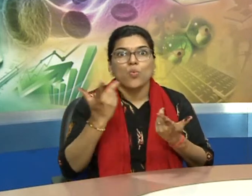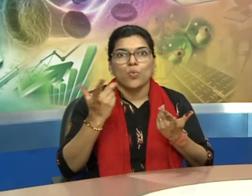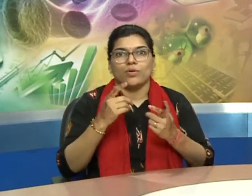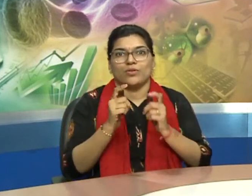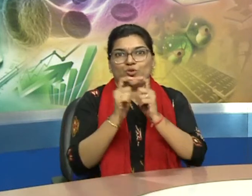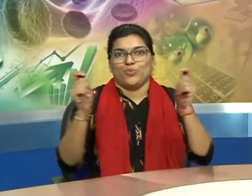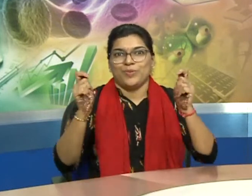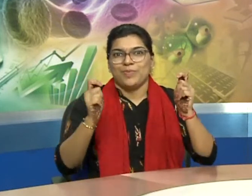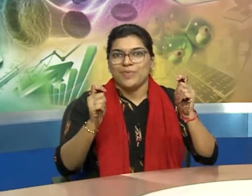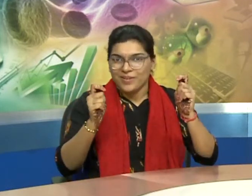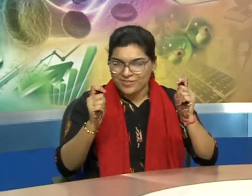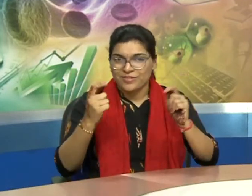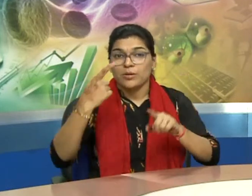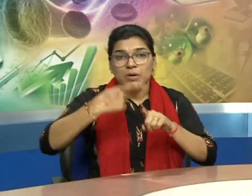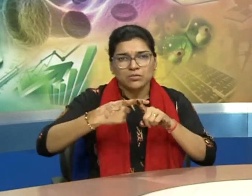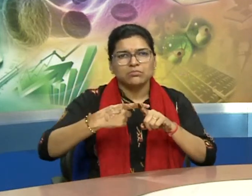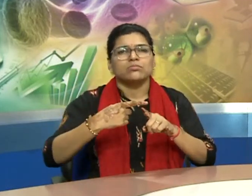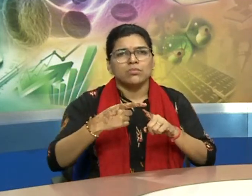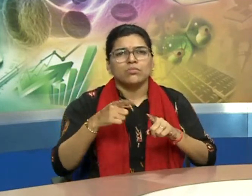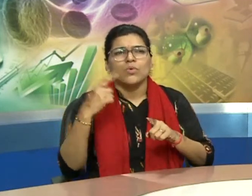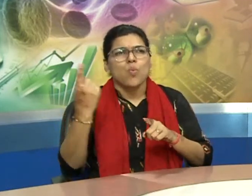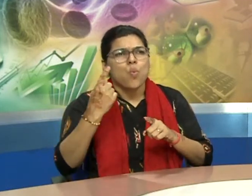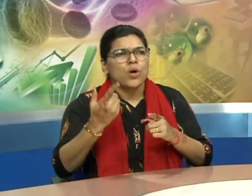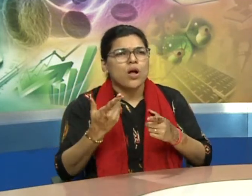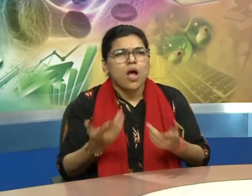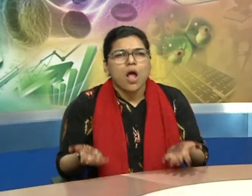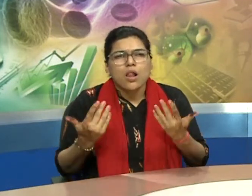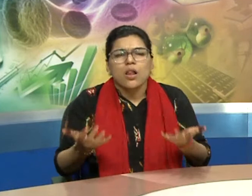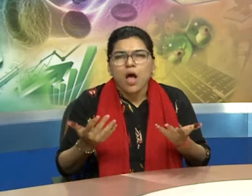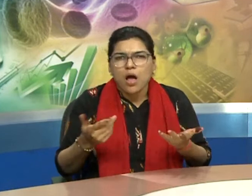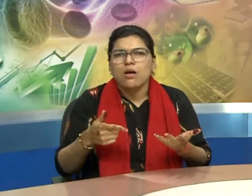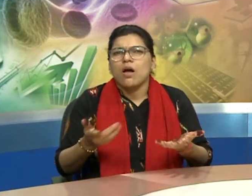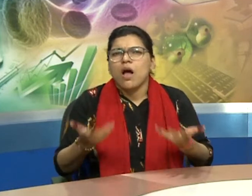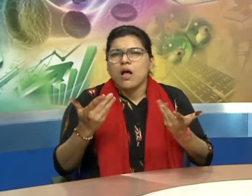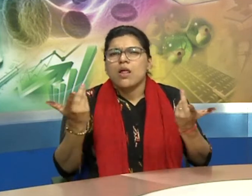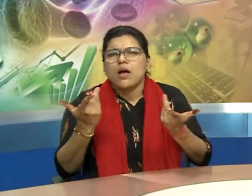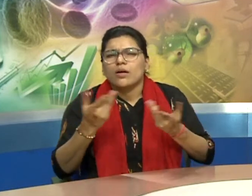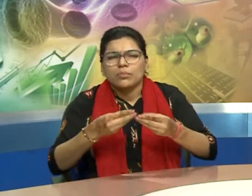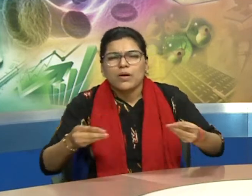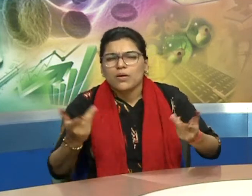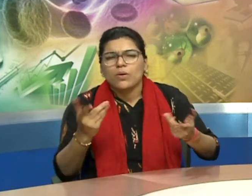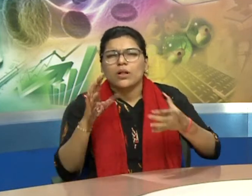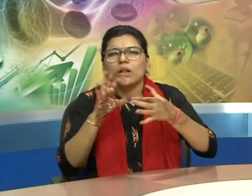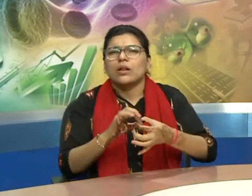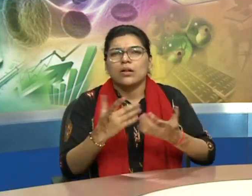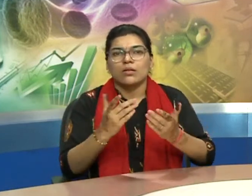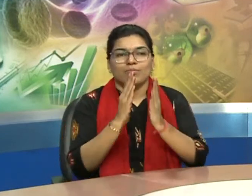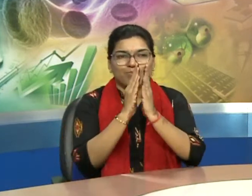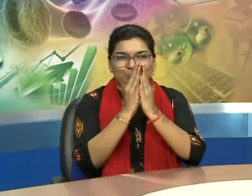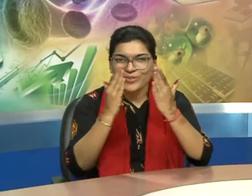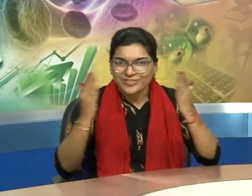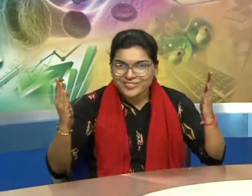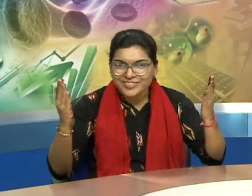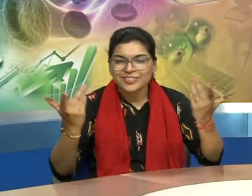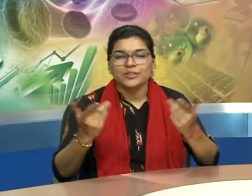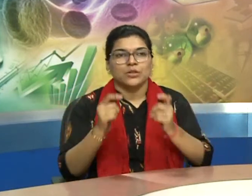explains about the subscription to important newspapers and other light materials such as popular